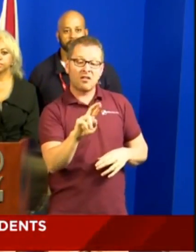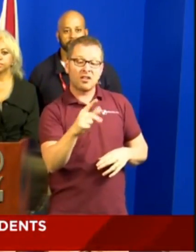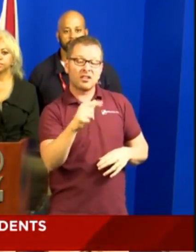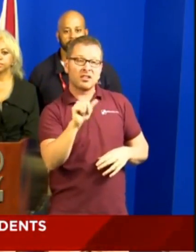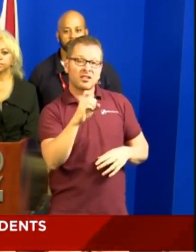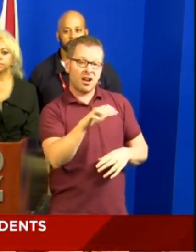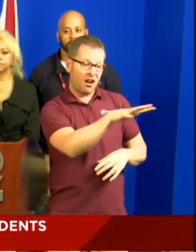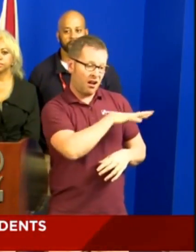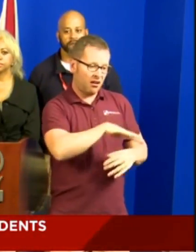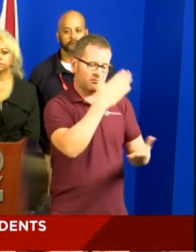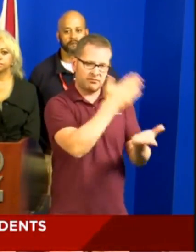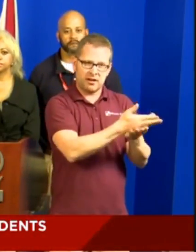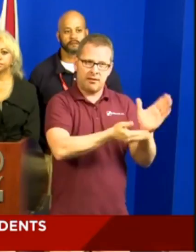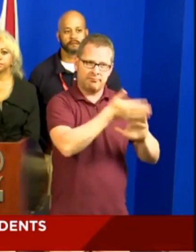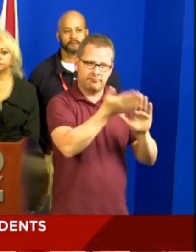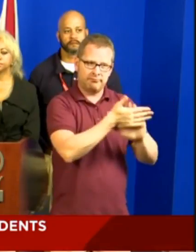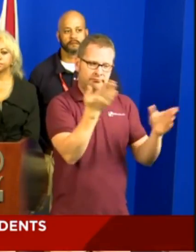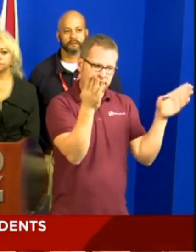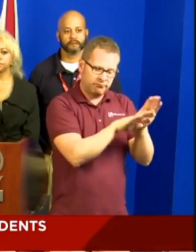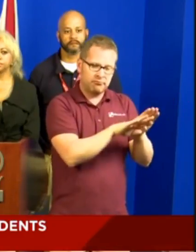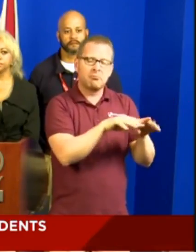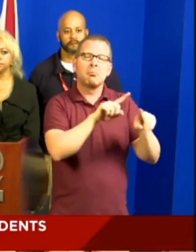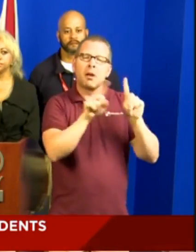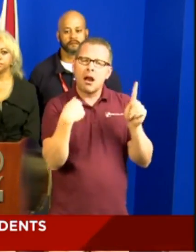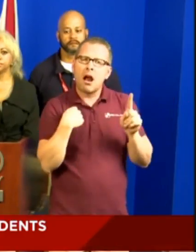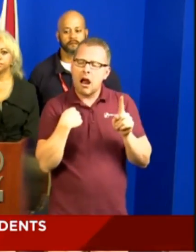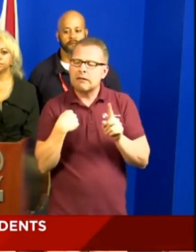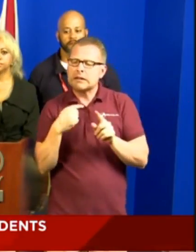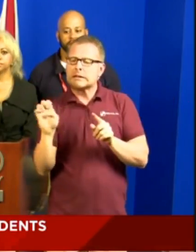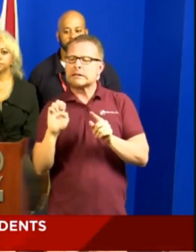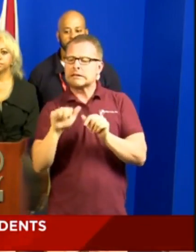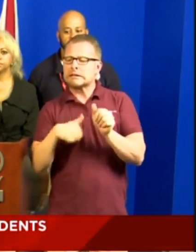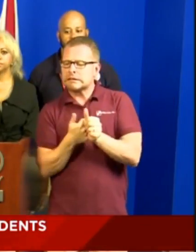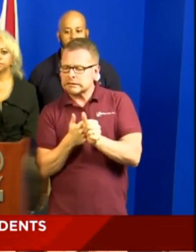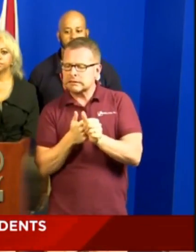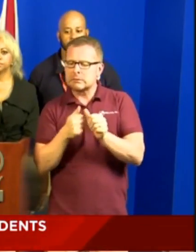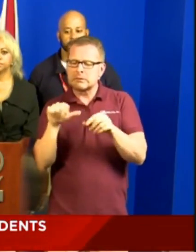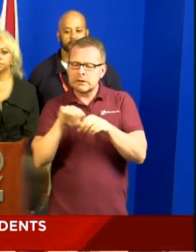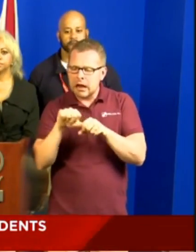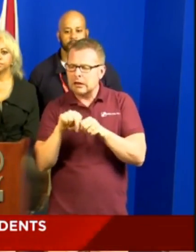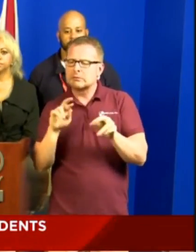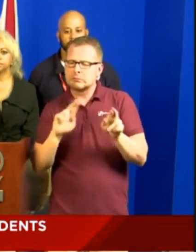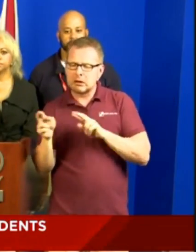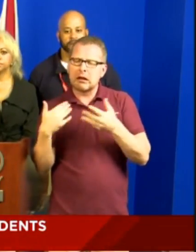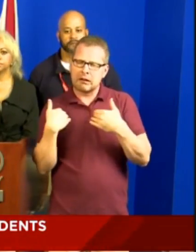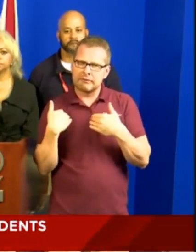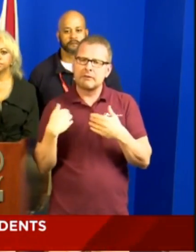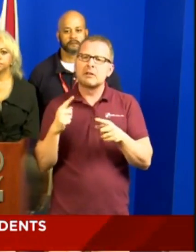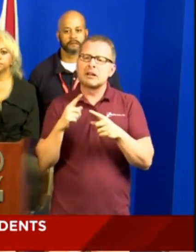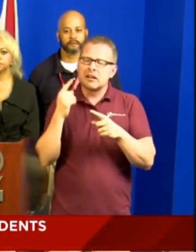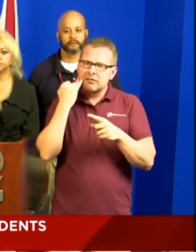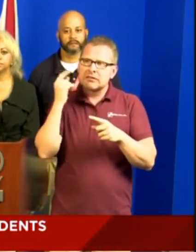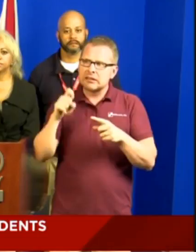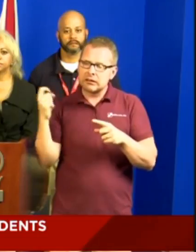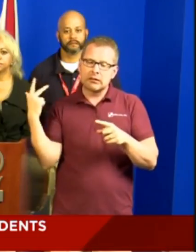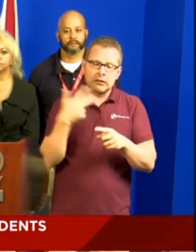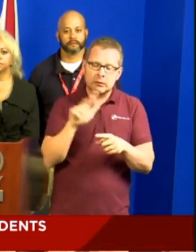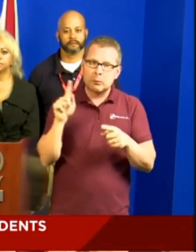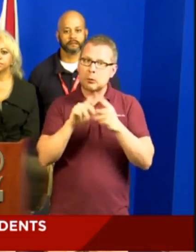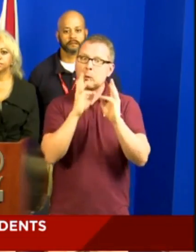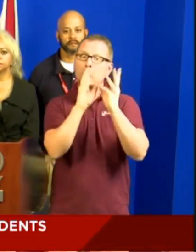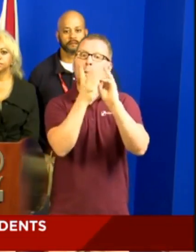supplies are in place and deliveries will resume as soon as petroleum companies can reopen and it's safe for truck drivers to be on the